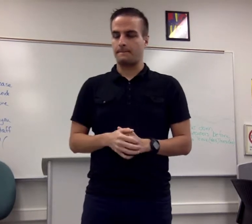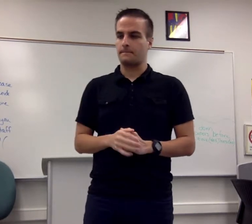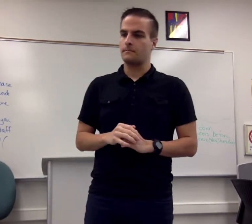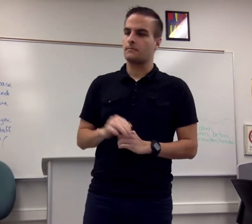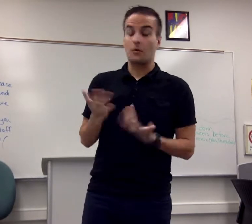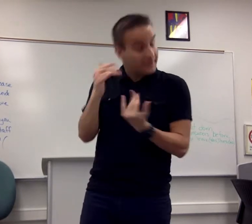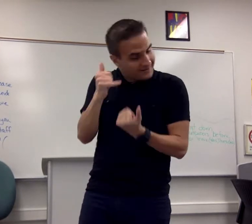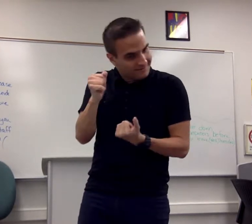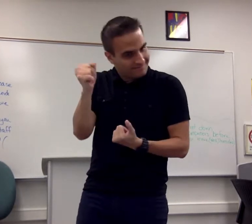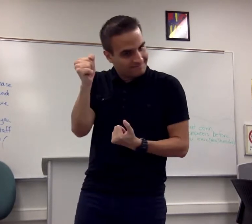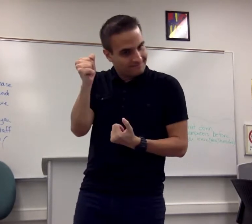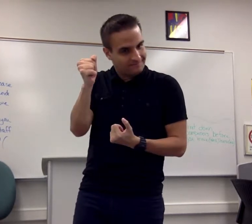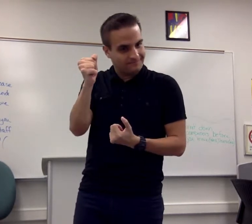Wow, so long. Okay.